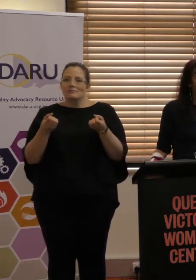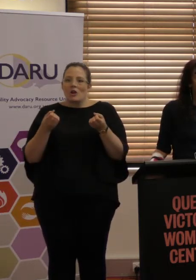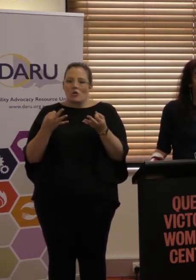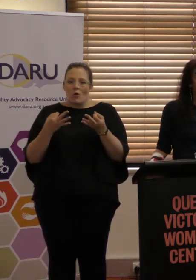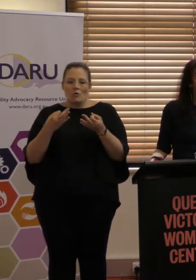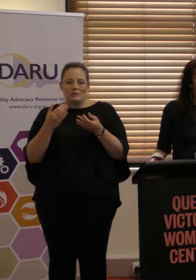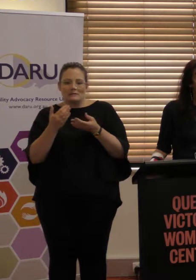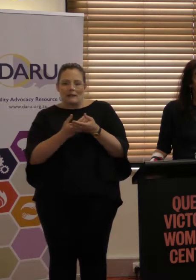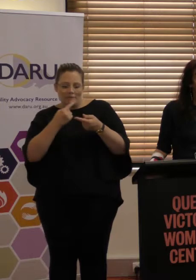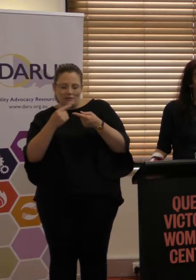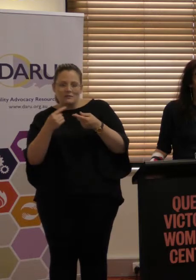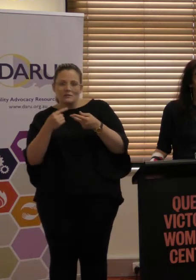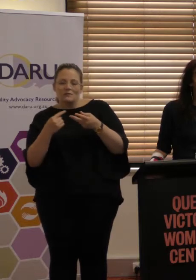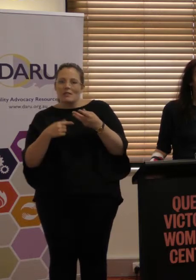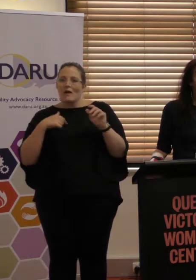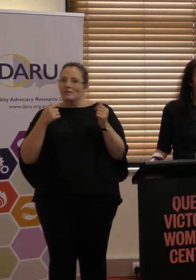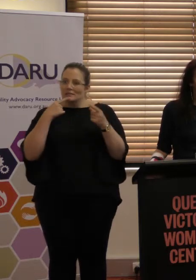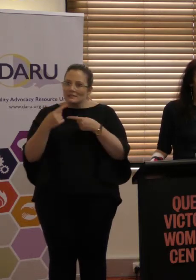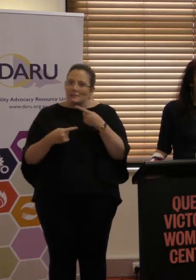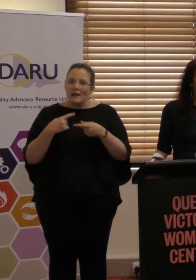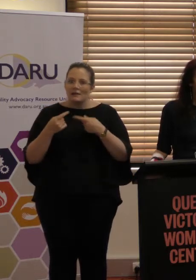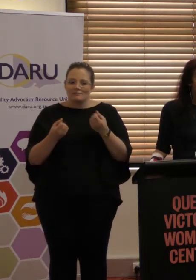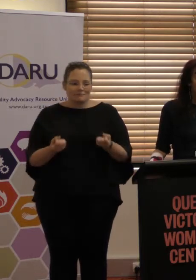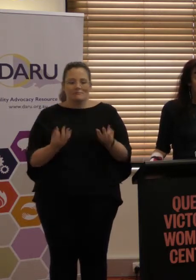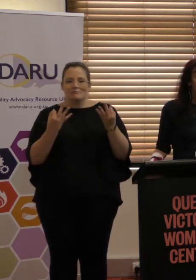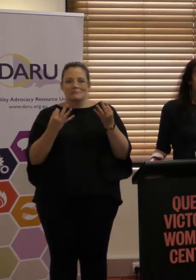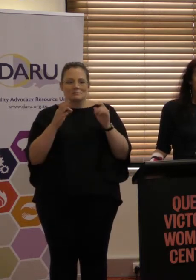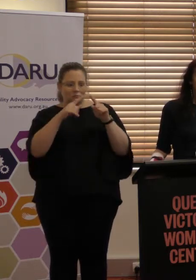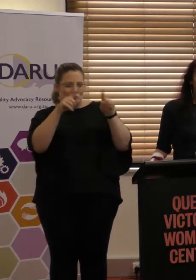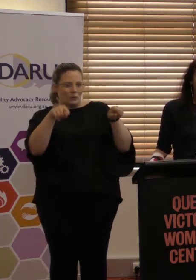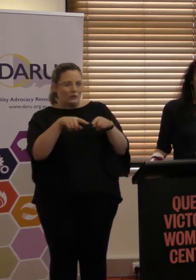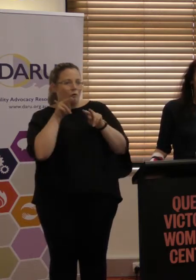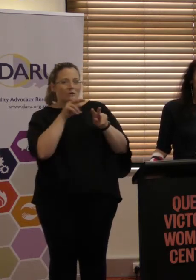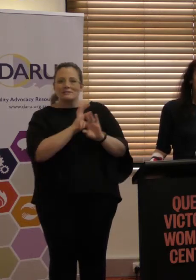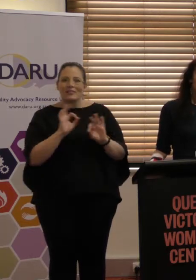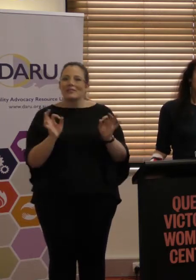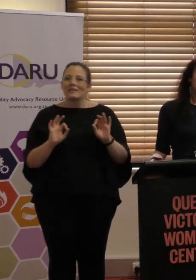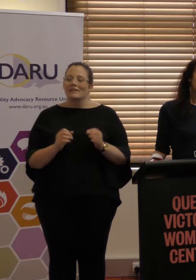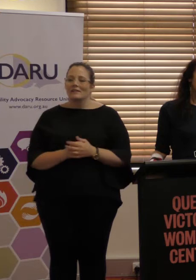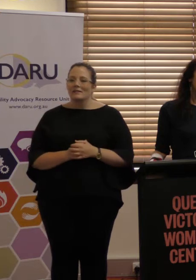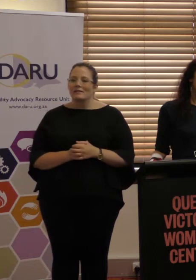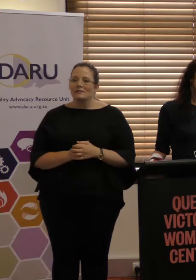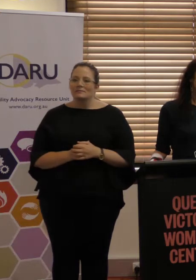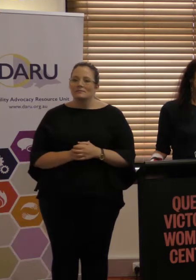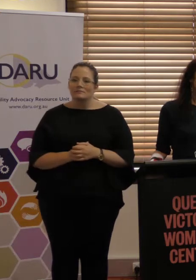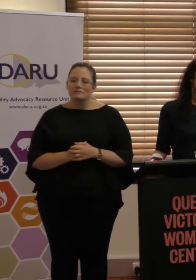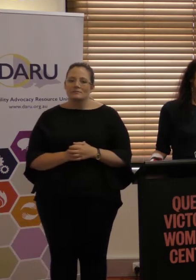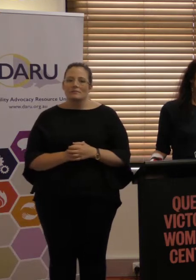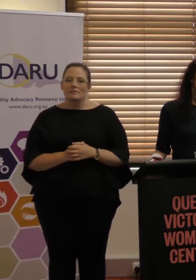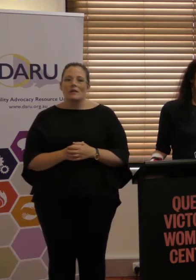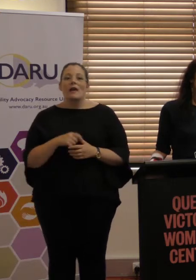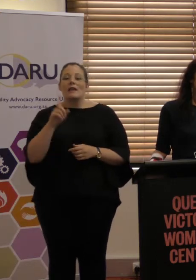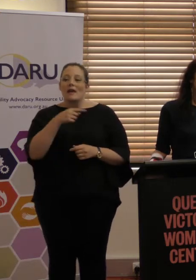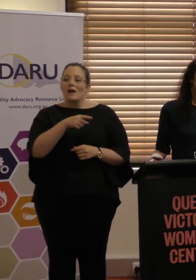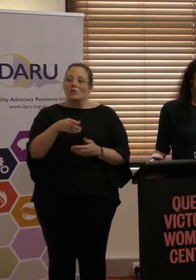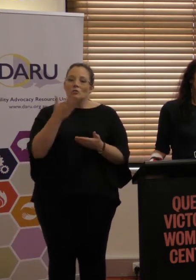just mentioning that are safety mechanisms. And they're being told that they can't seclude kids in a purpose-built